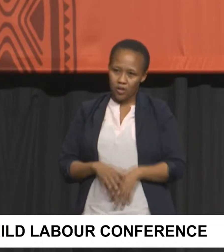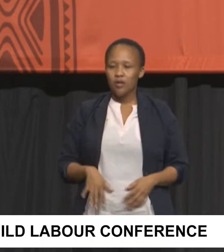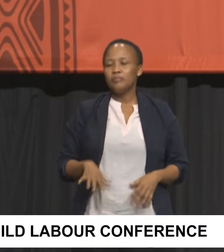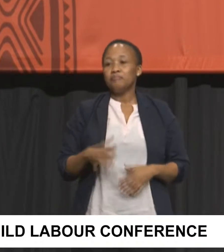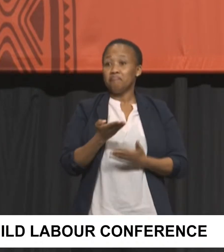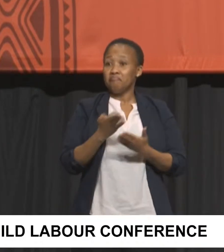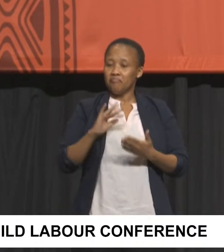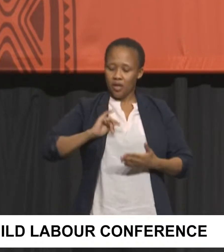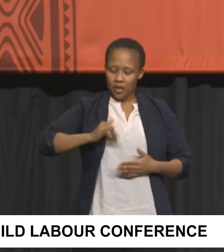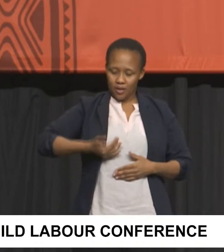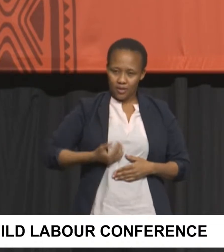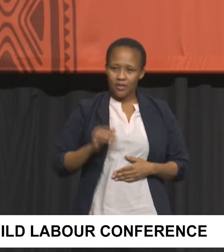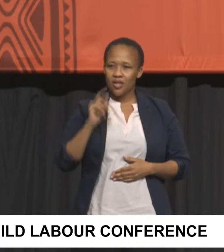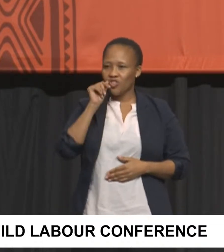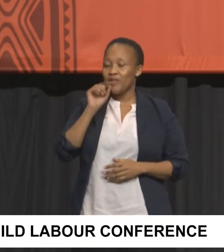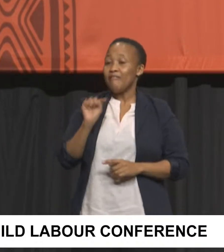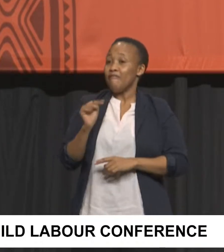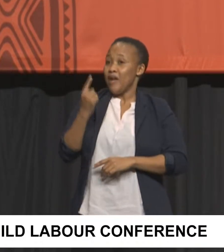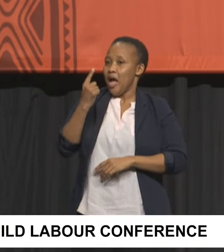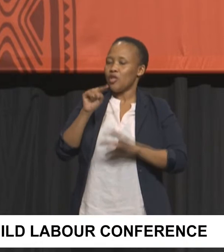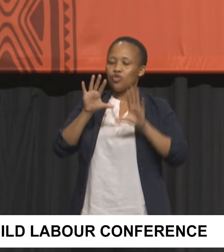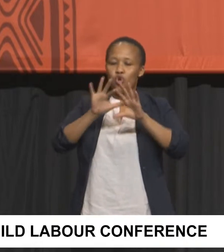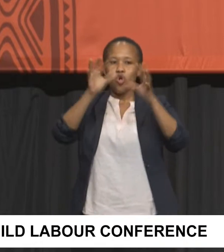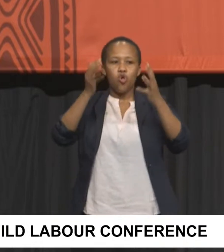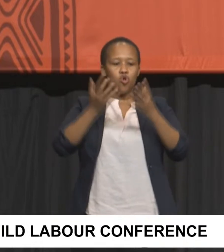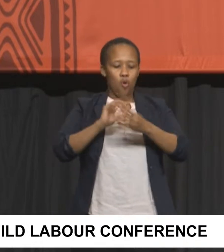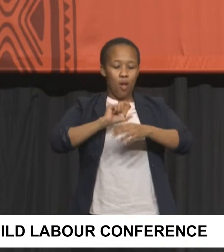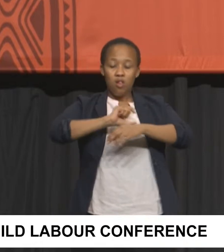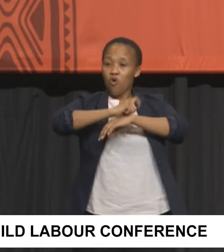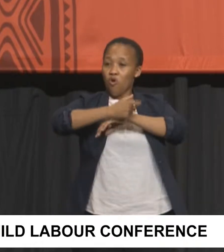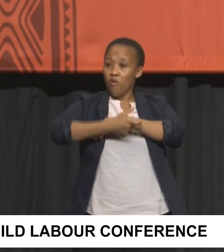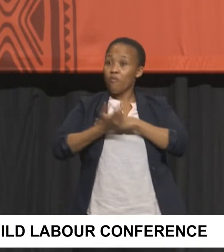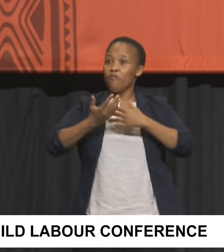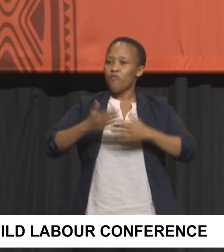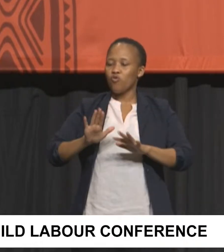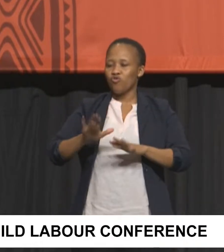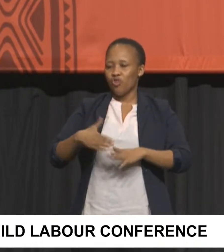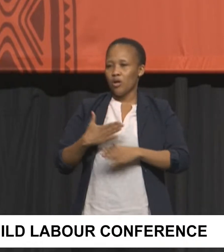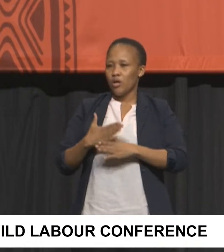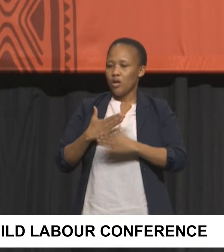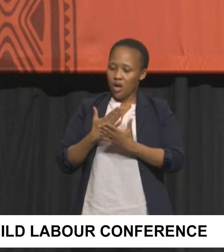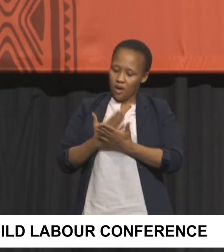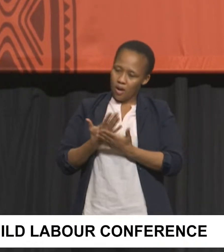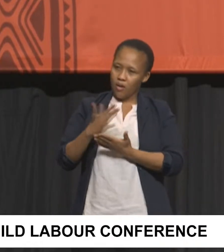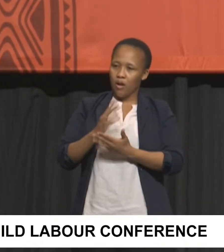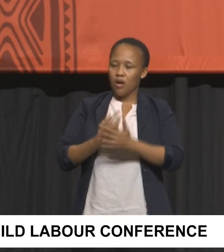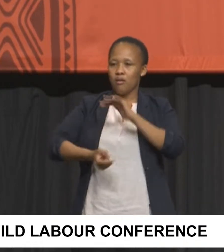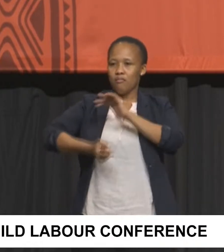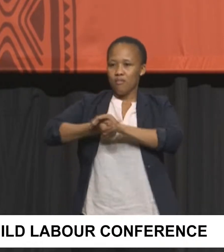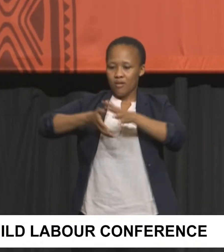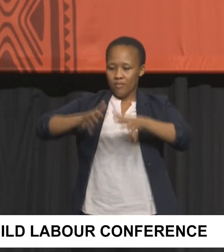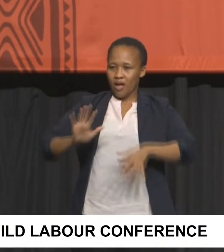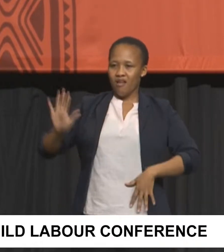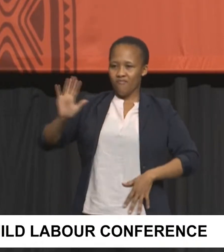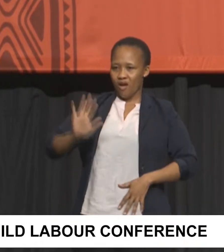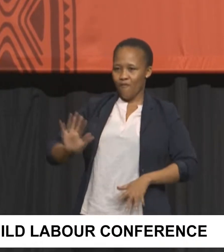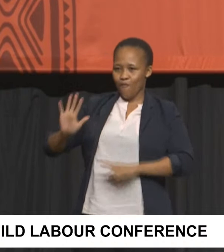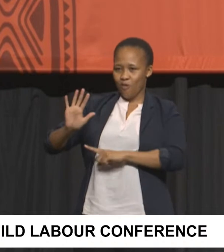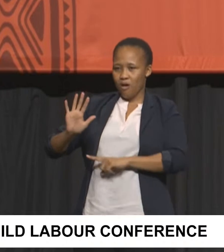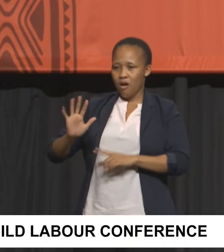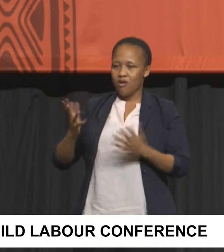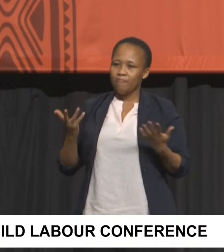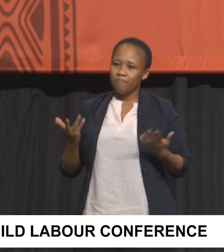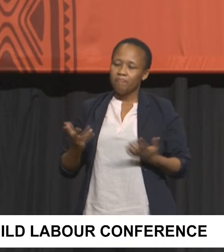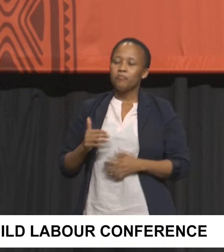is the first time the global conference on the elimination of child labor is being held here in Africa. Unfortunately, we